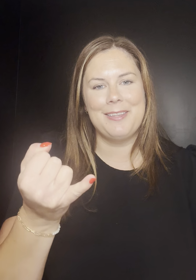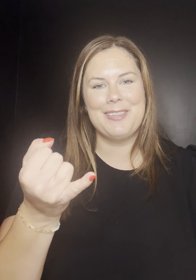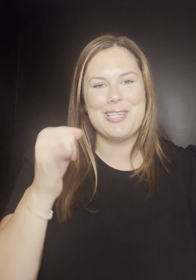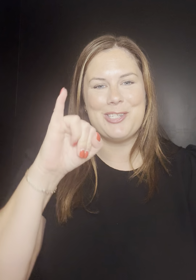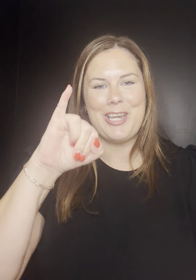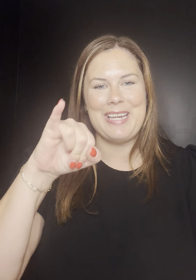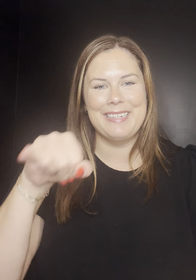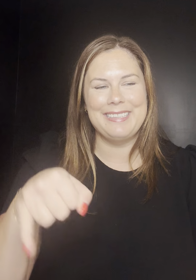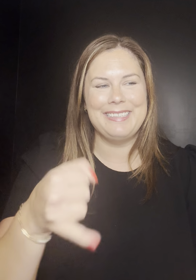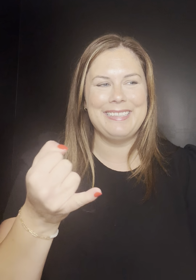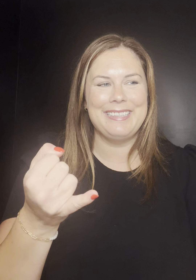this J.